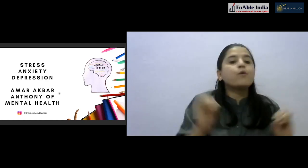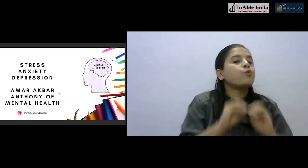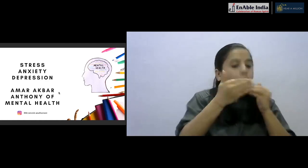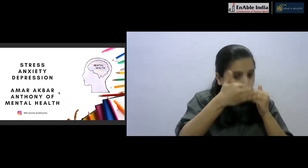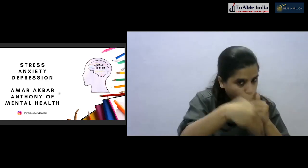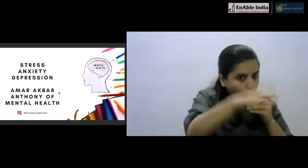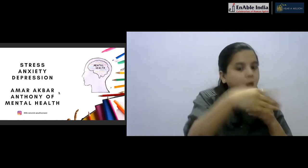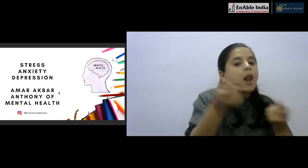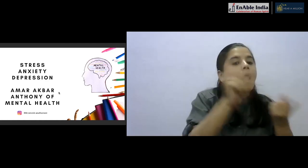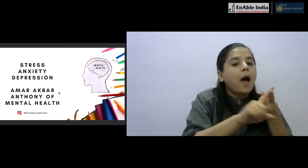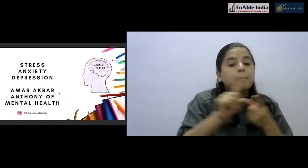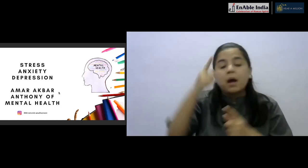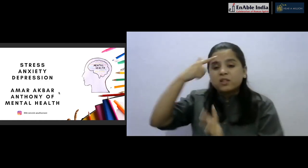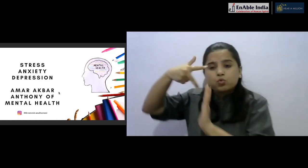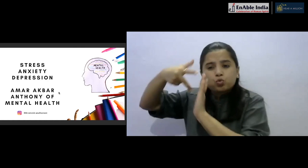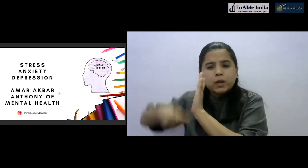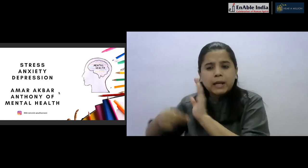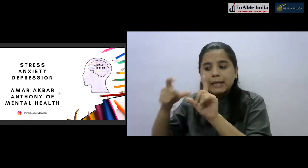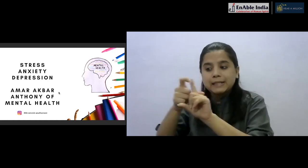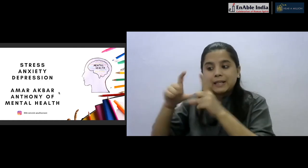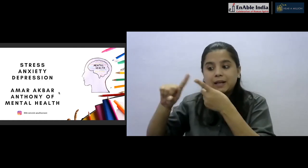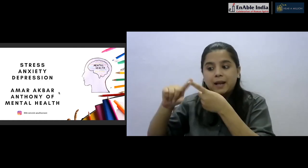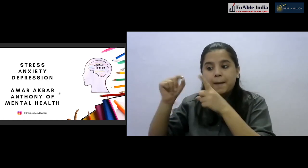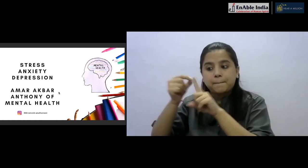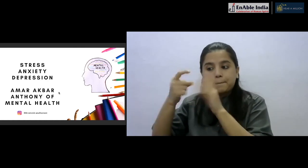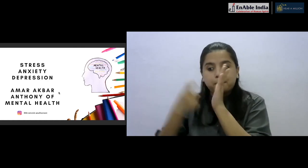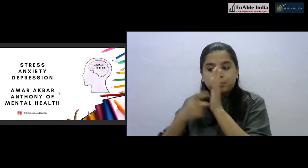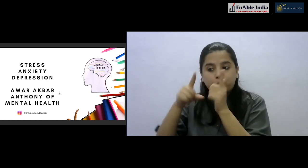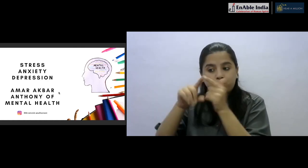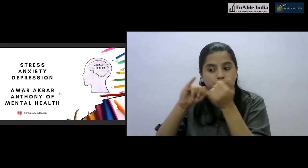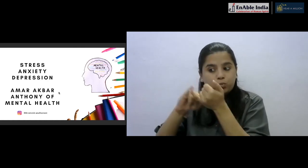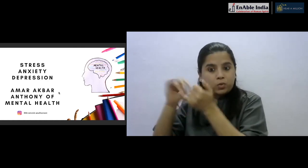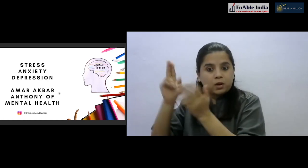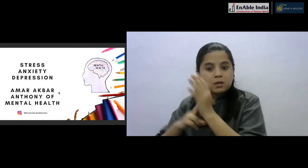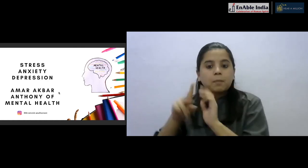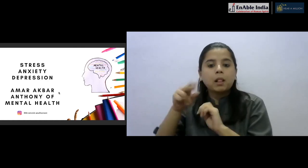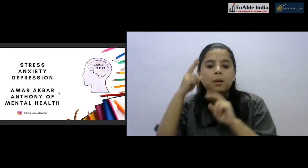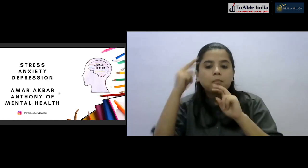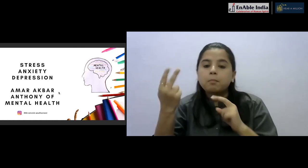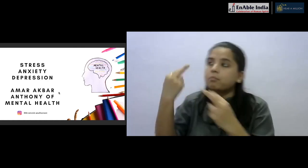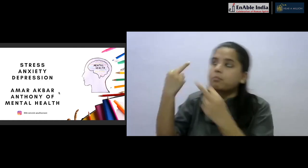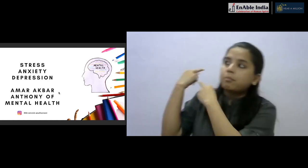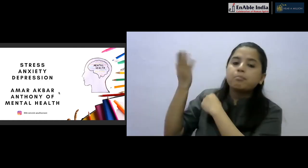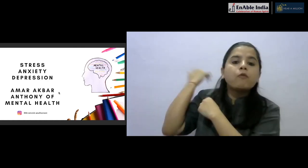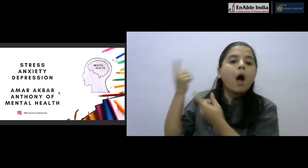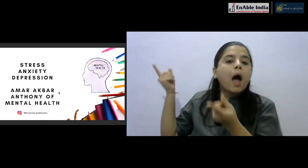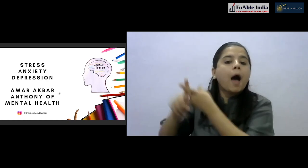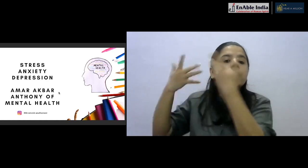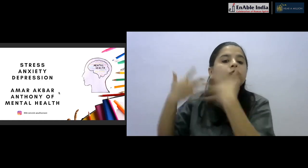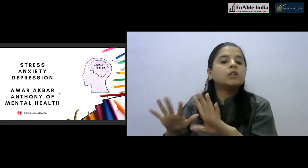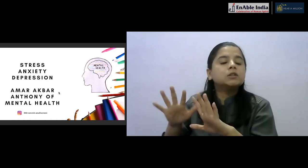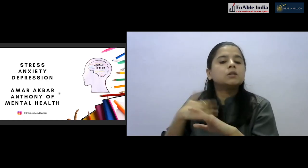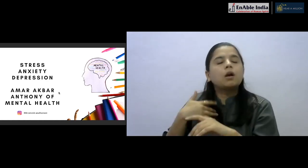Depression, everything has happened in past, we are grieving the memory of that incident. Okay,